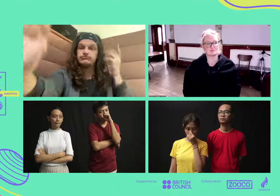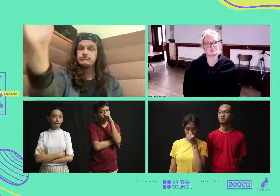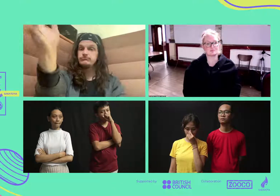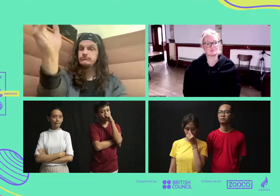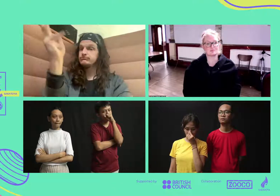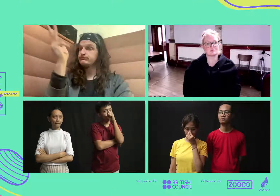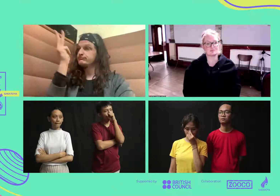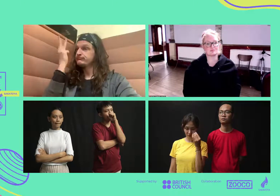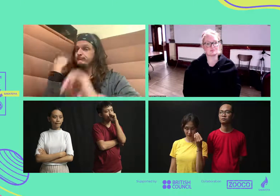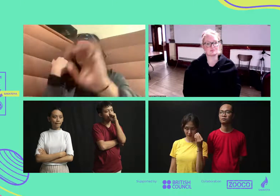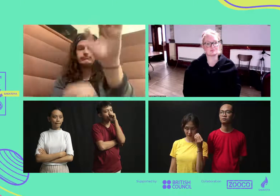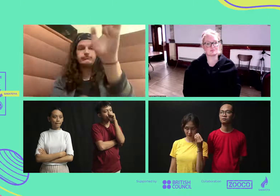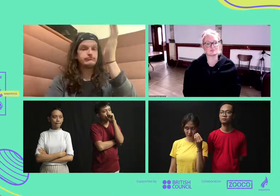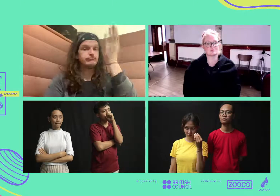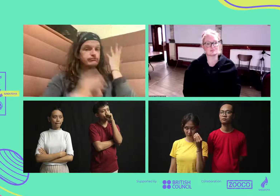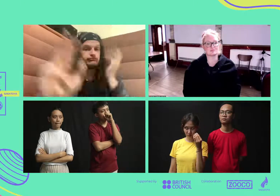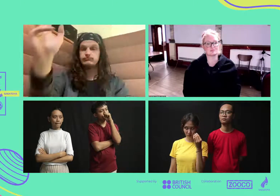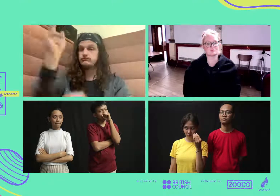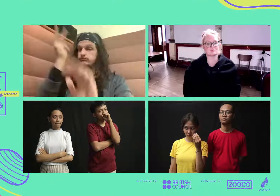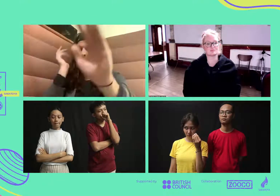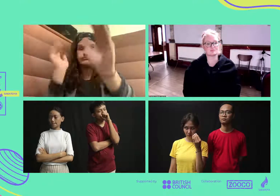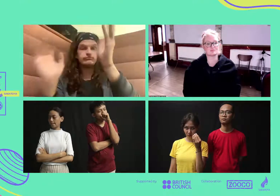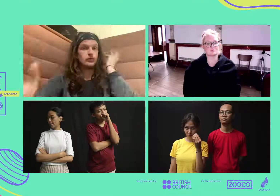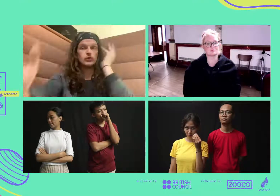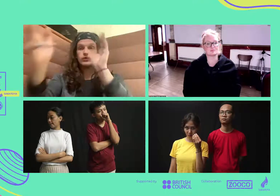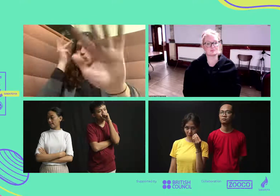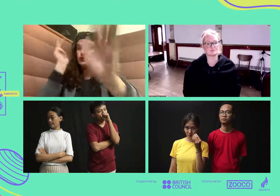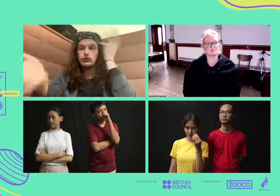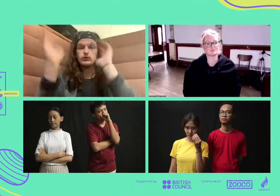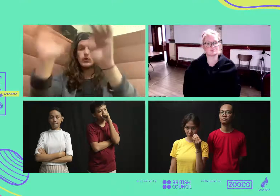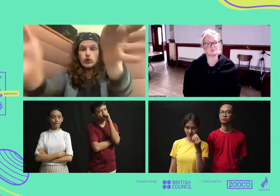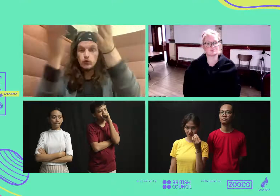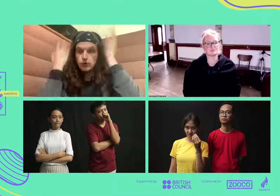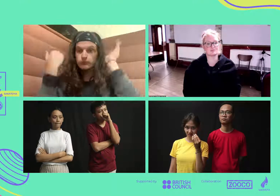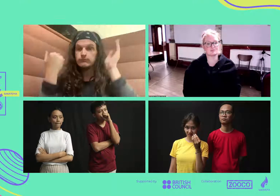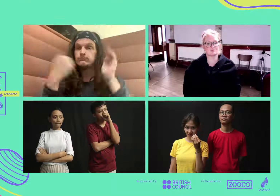Earth, just driving in a normal car past the trees,